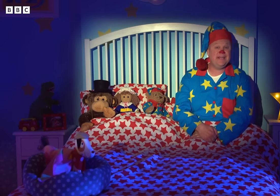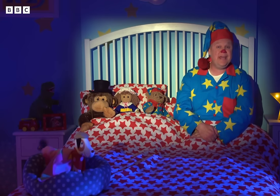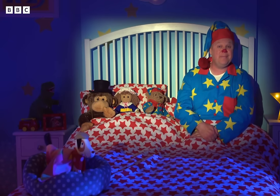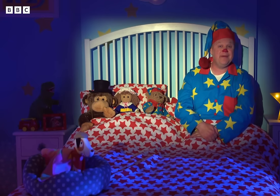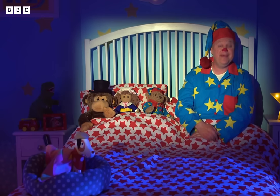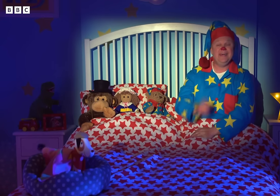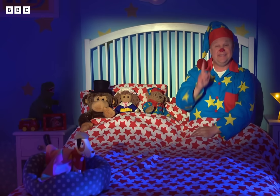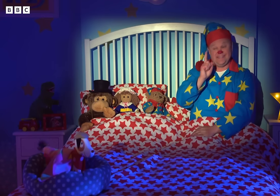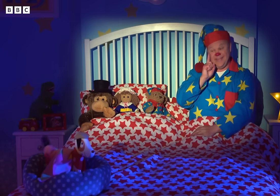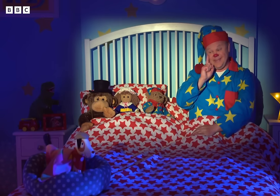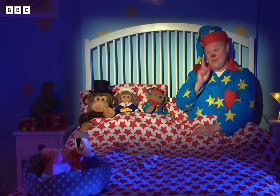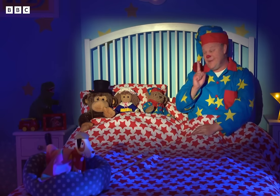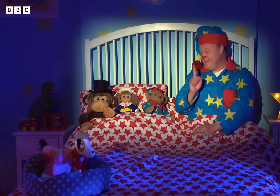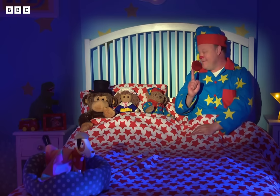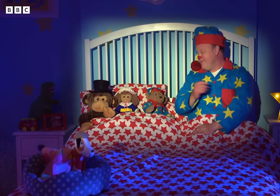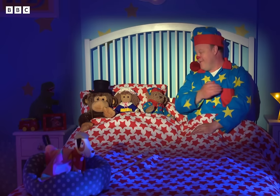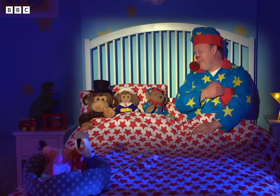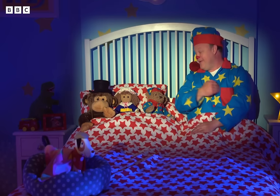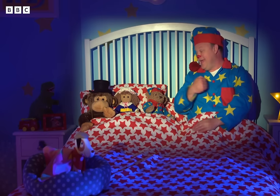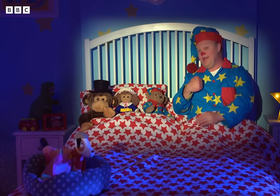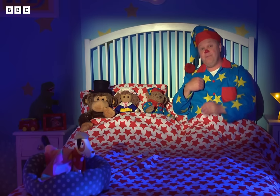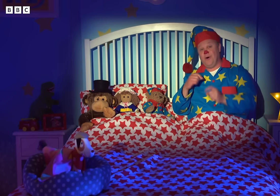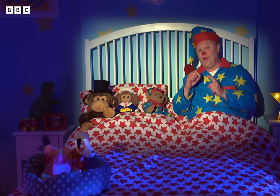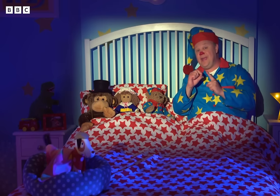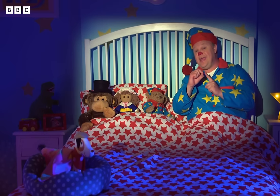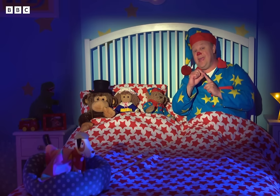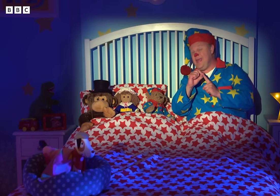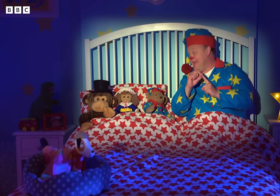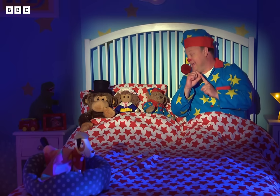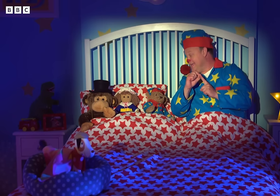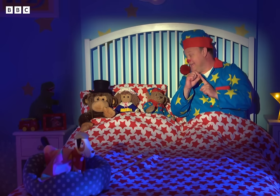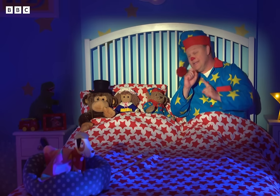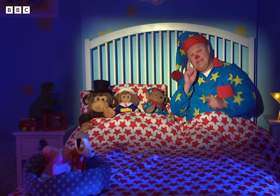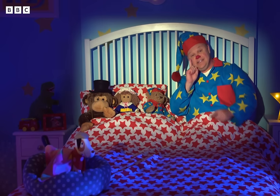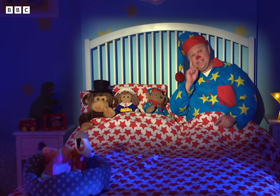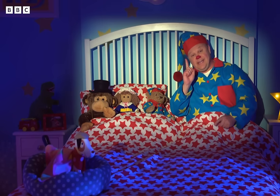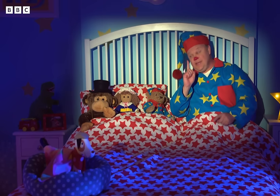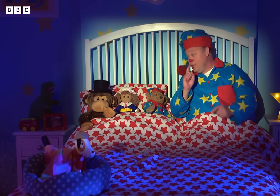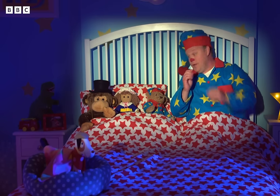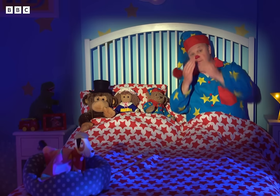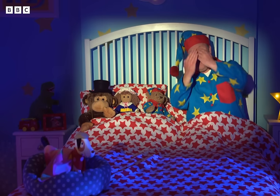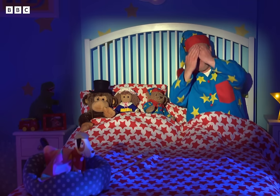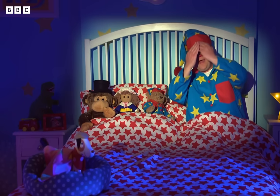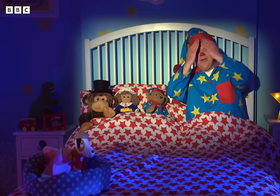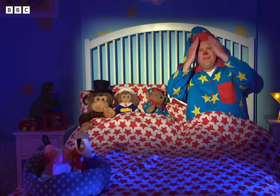sleep. See you in the morning, Polly. See you in the brand